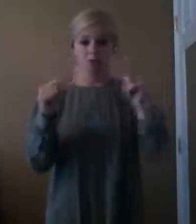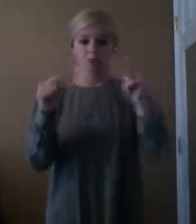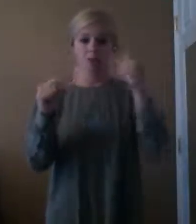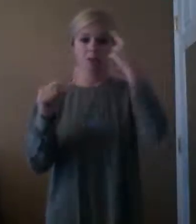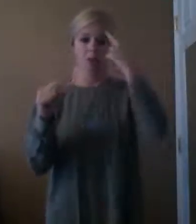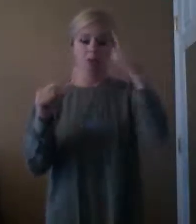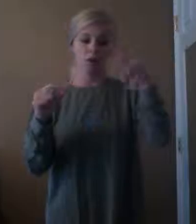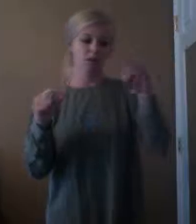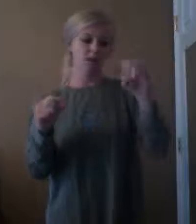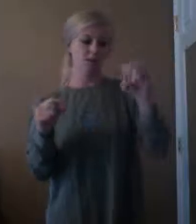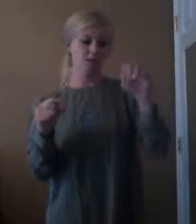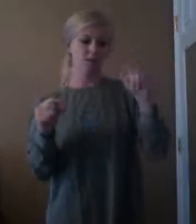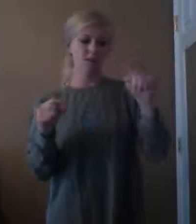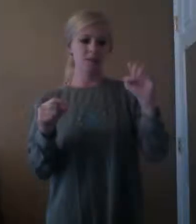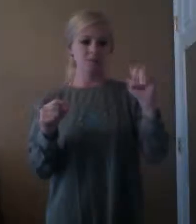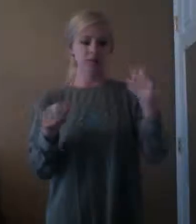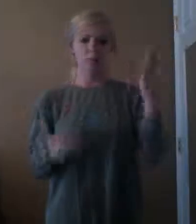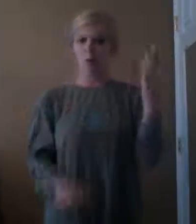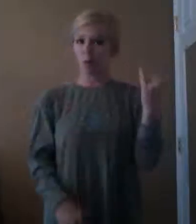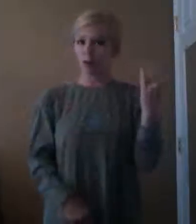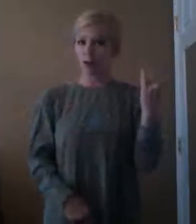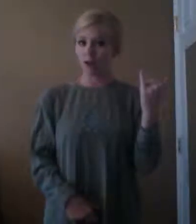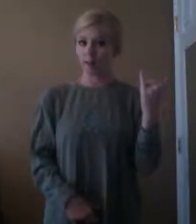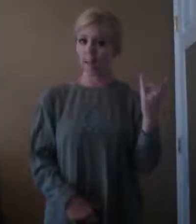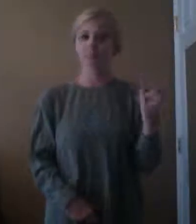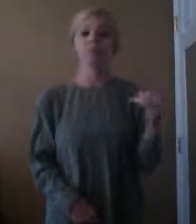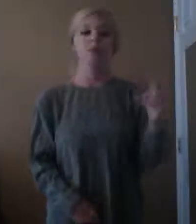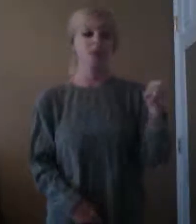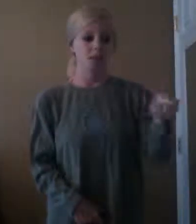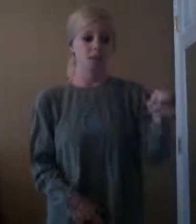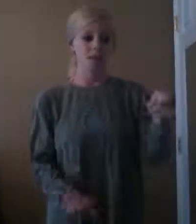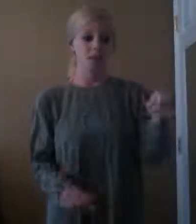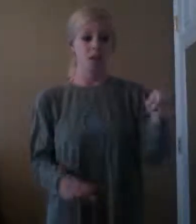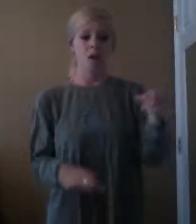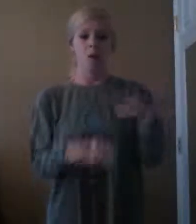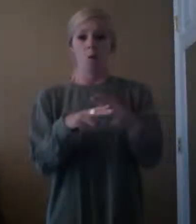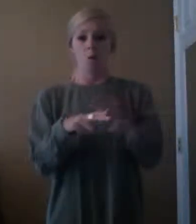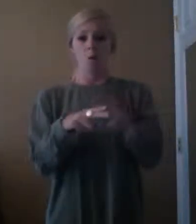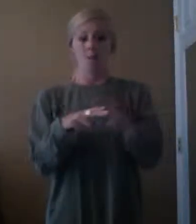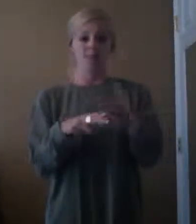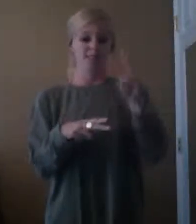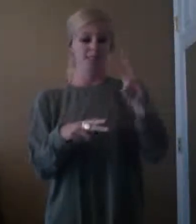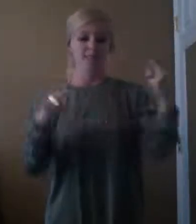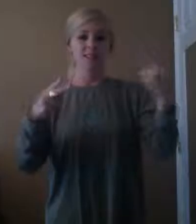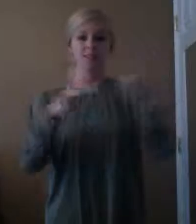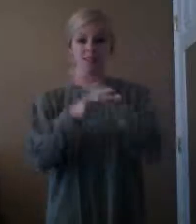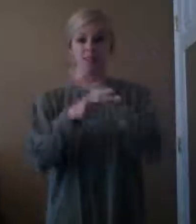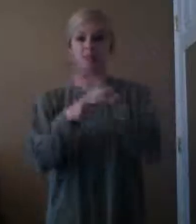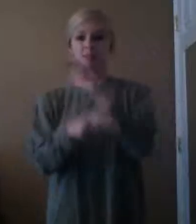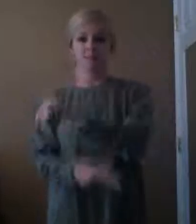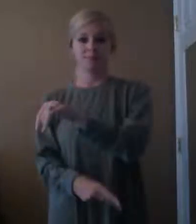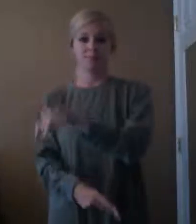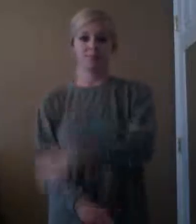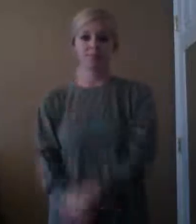Pete weighs 6 times as many as Max. And so 8 plus